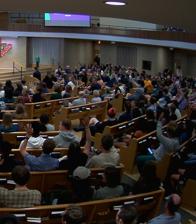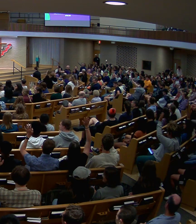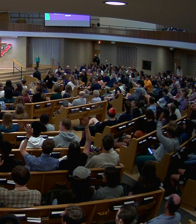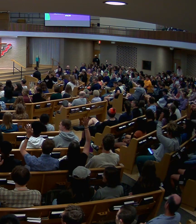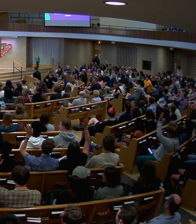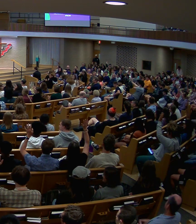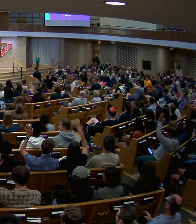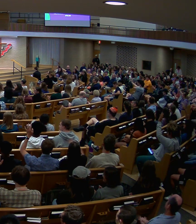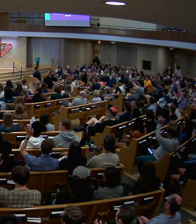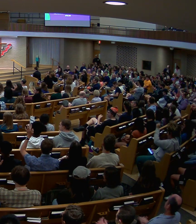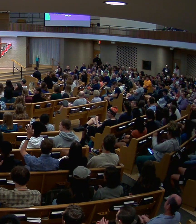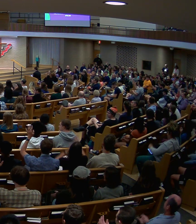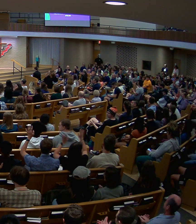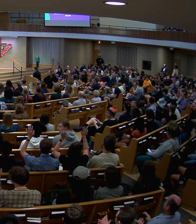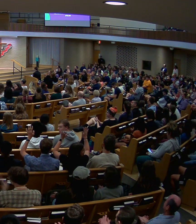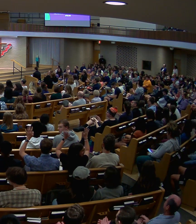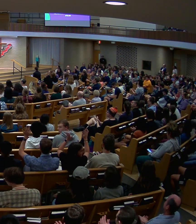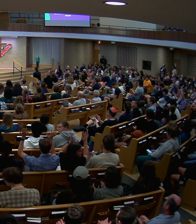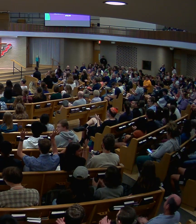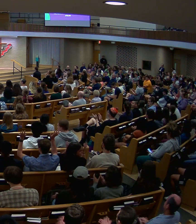All right.